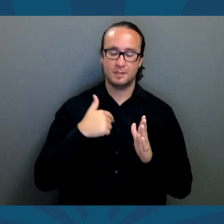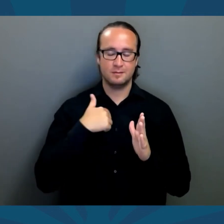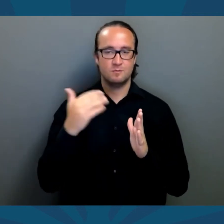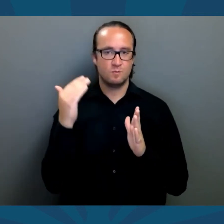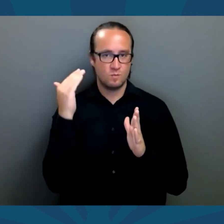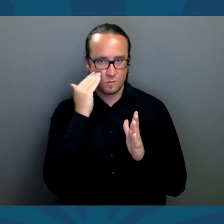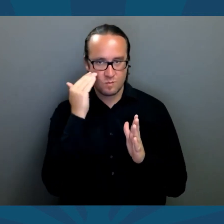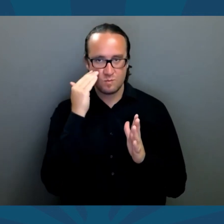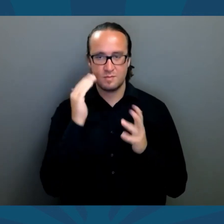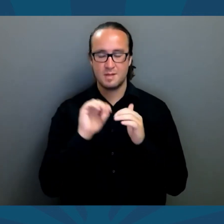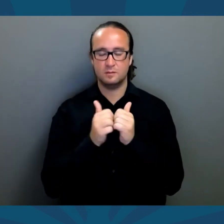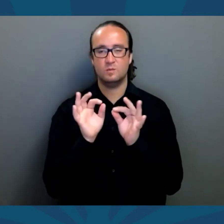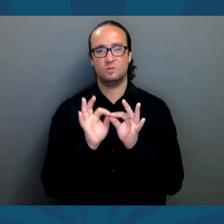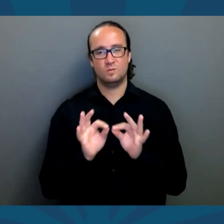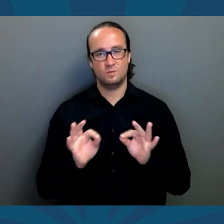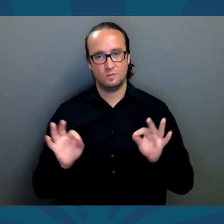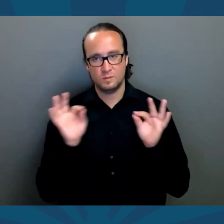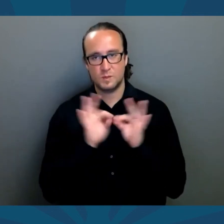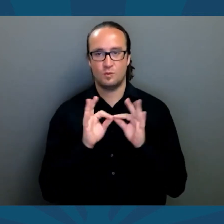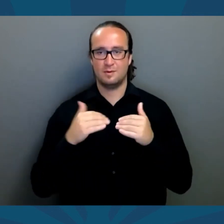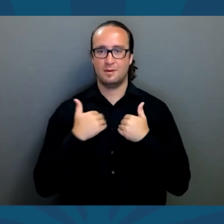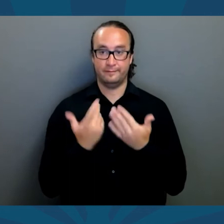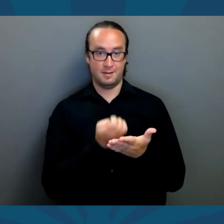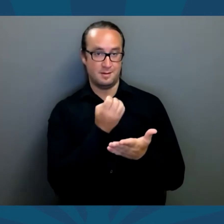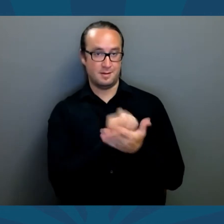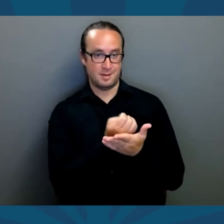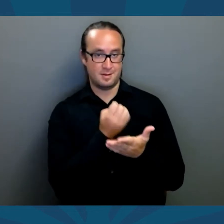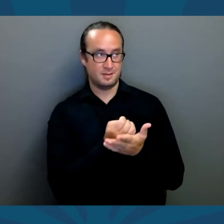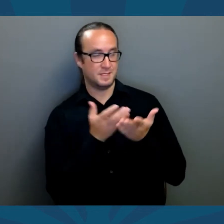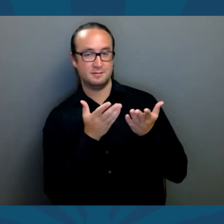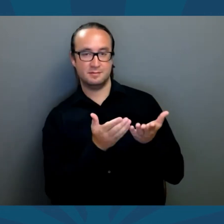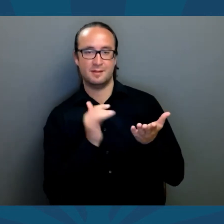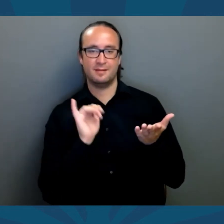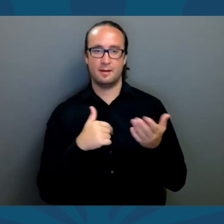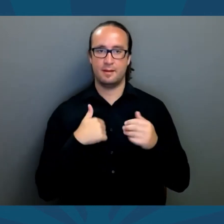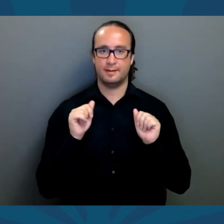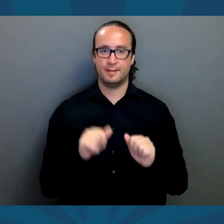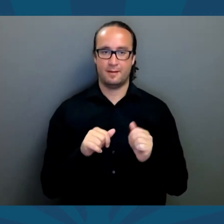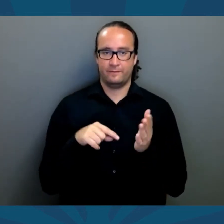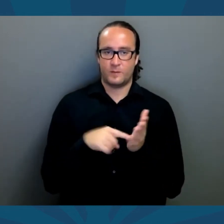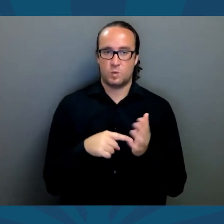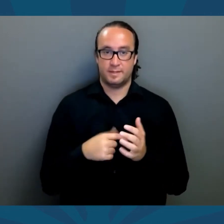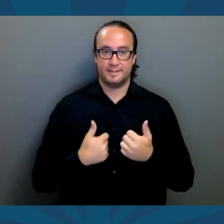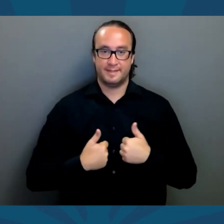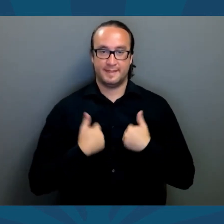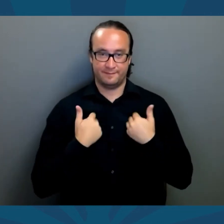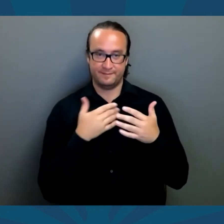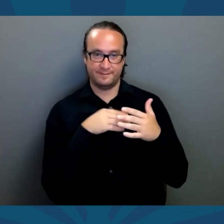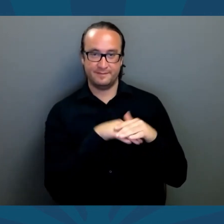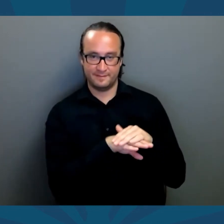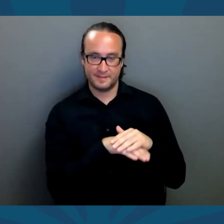As a survivor, I know just how important it is to have an economy that I can afford to live in,